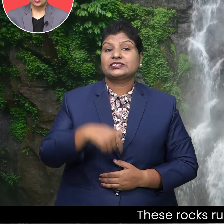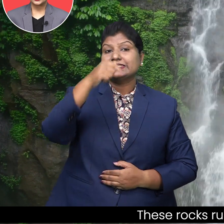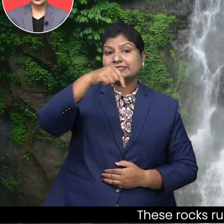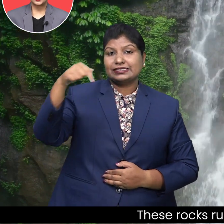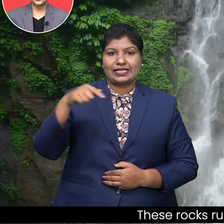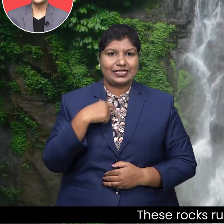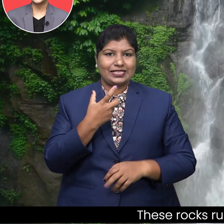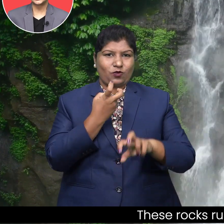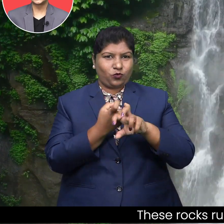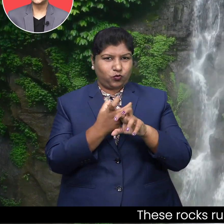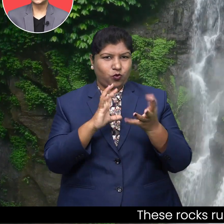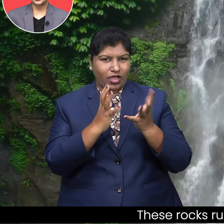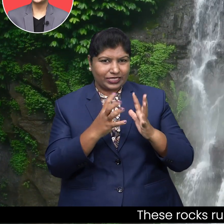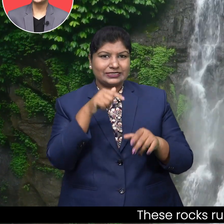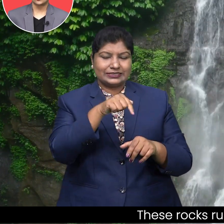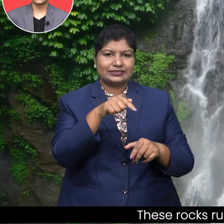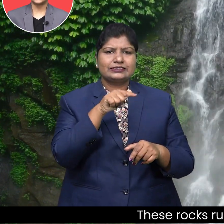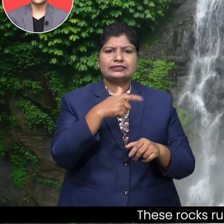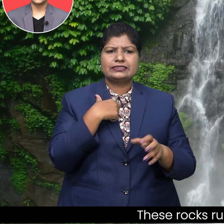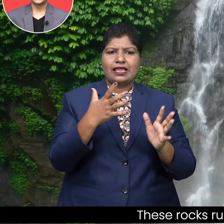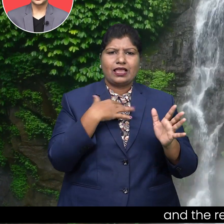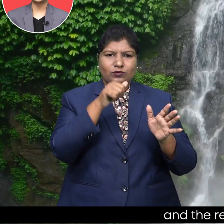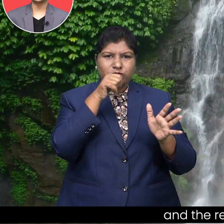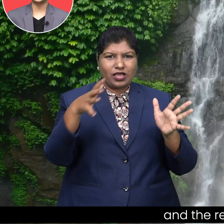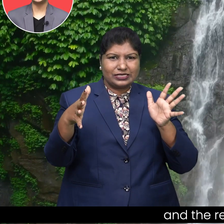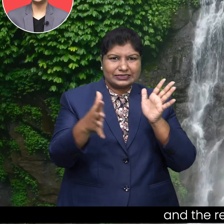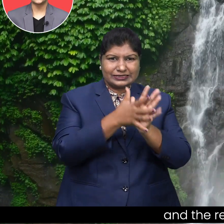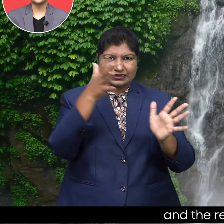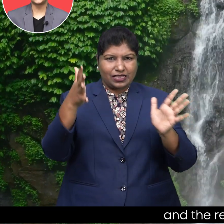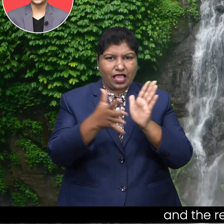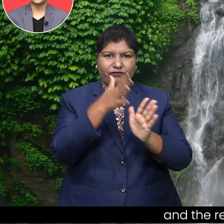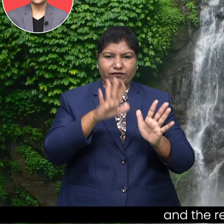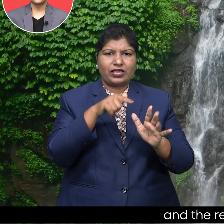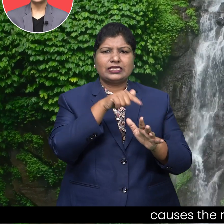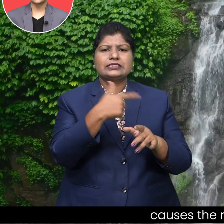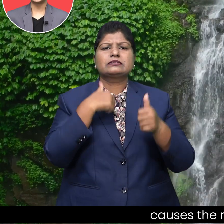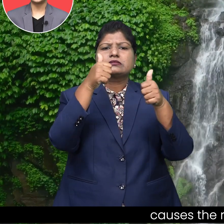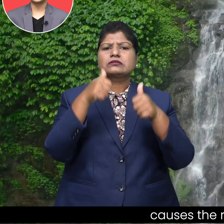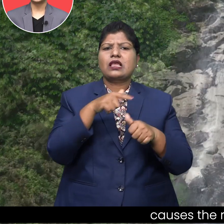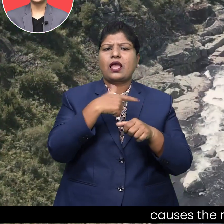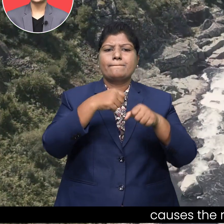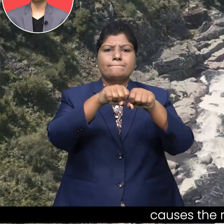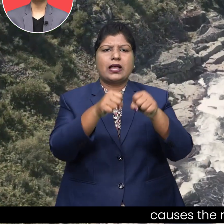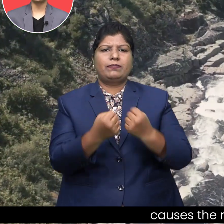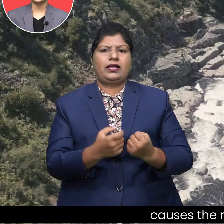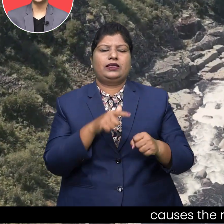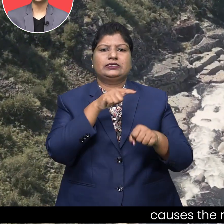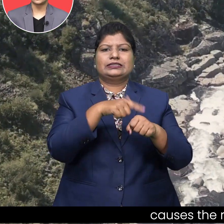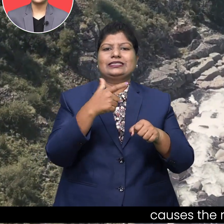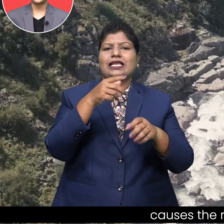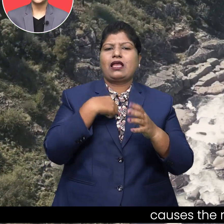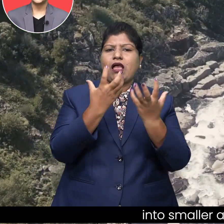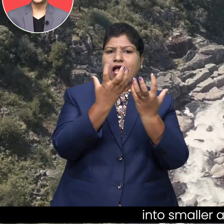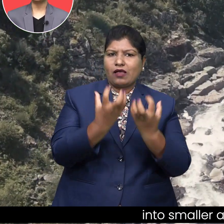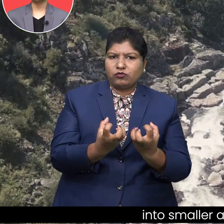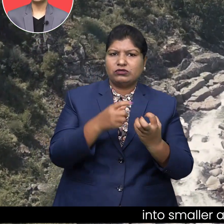These rocks rub against other rocks, and the resultant abrasion causes the rocks to wear